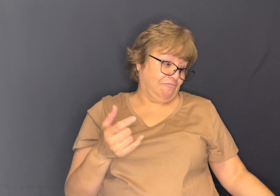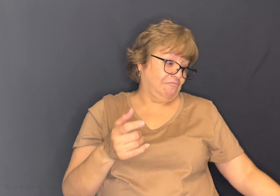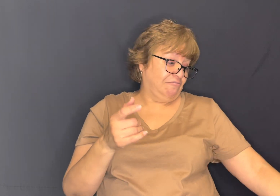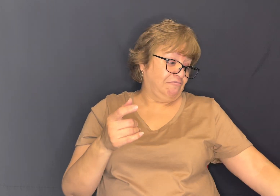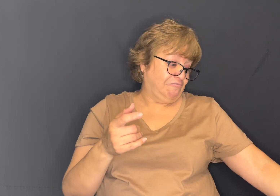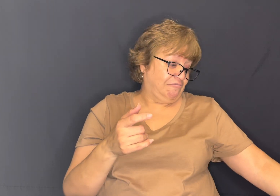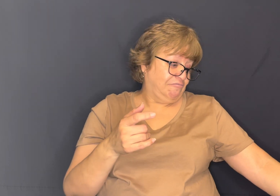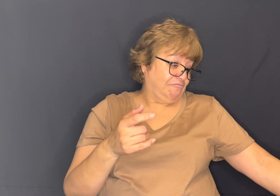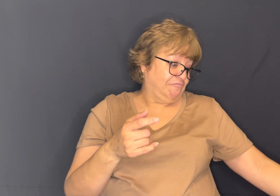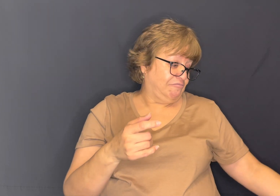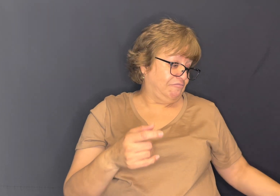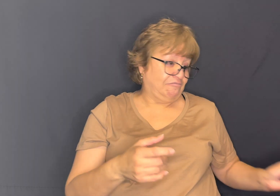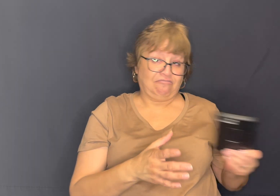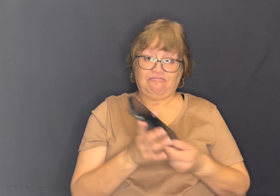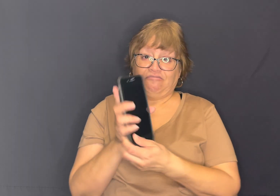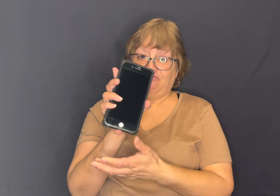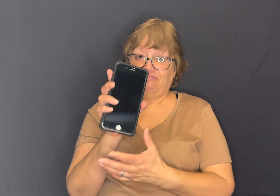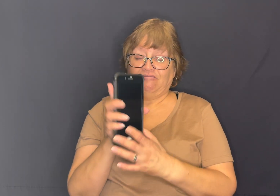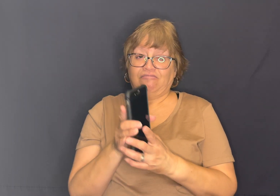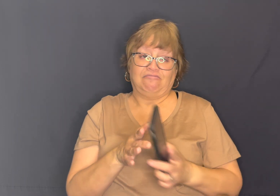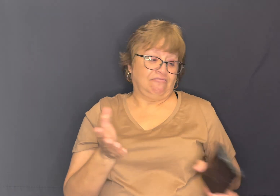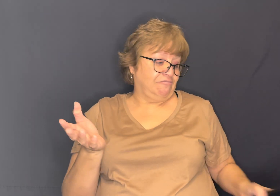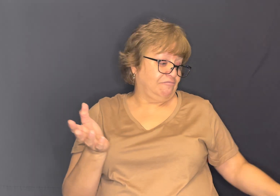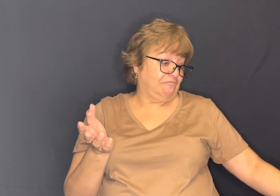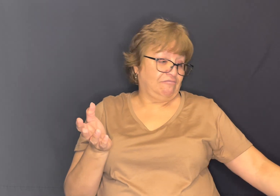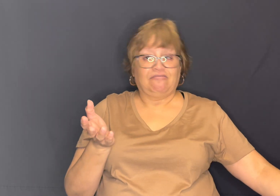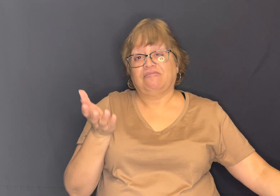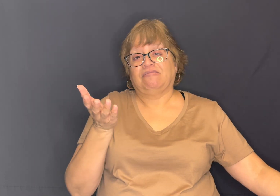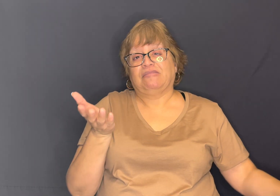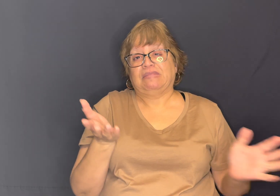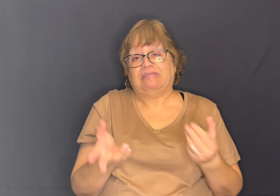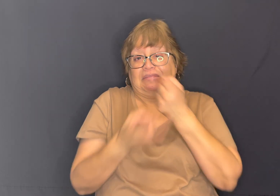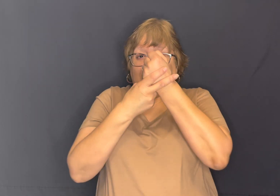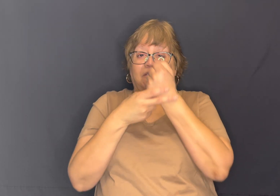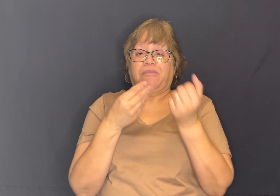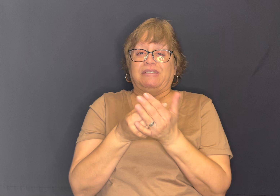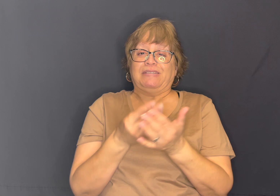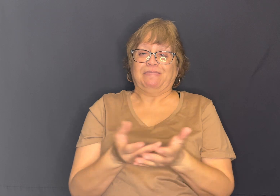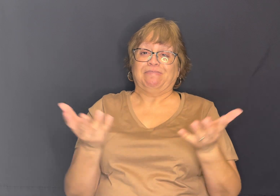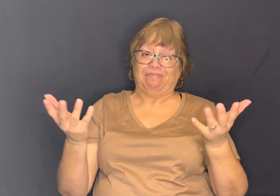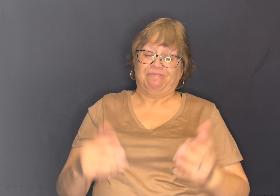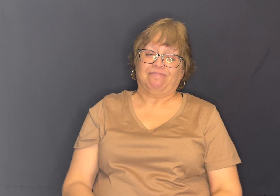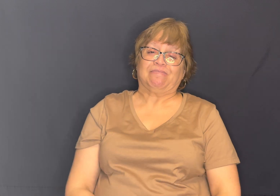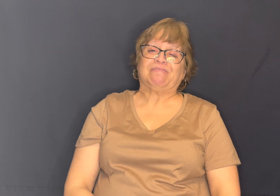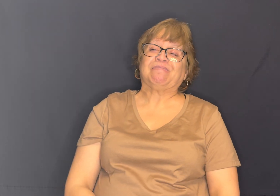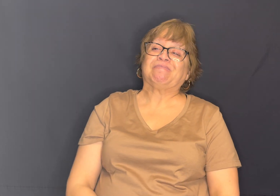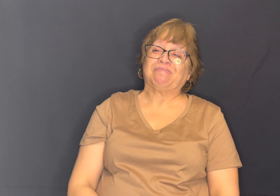Yeah. That was in the past. But today, we have our cell phones. We're able to save money.